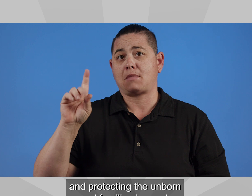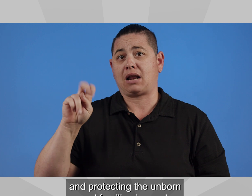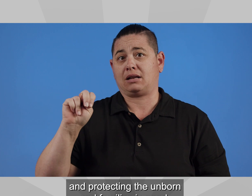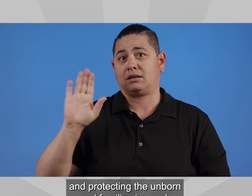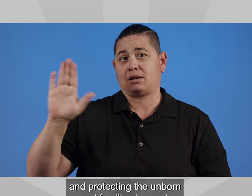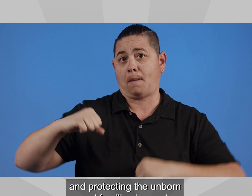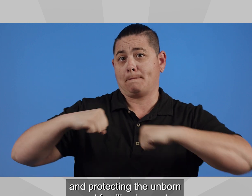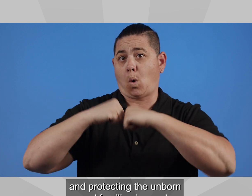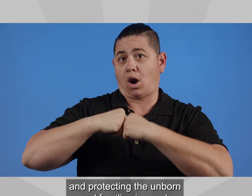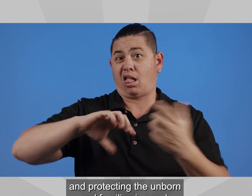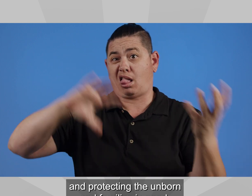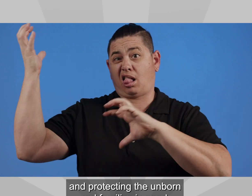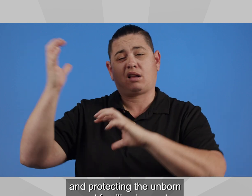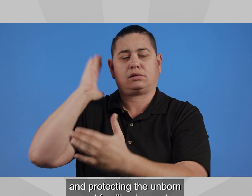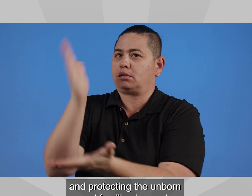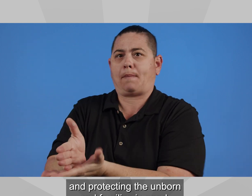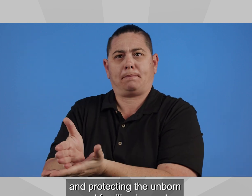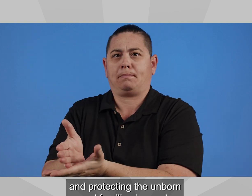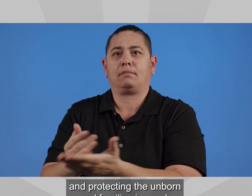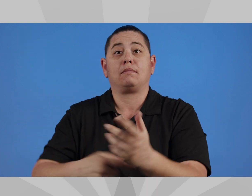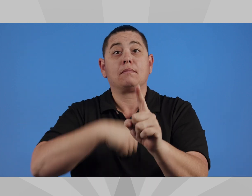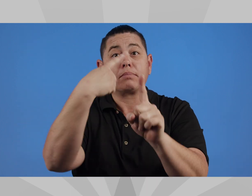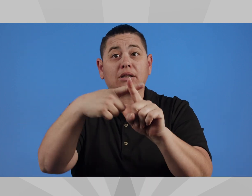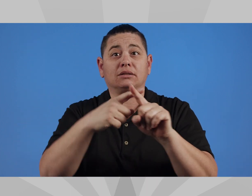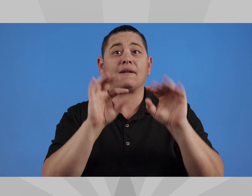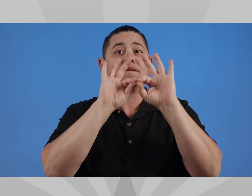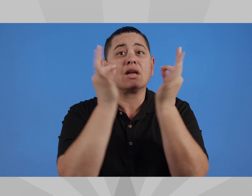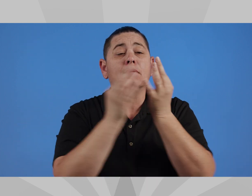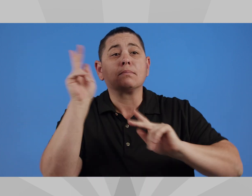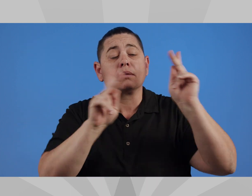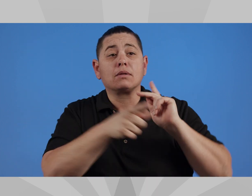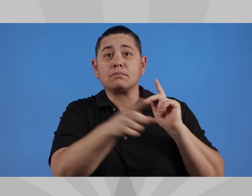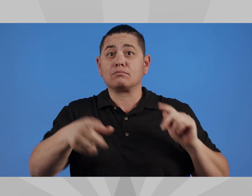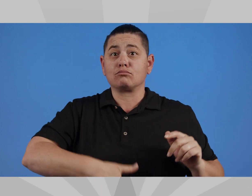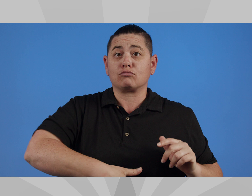and protecting the unborn and families in need.